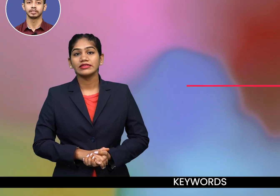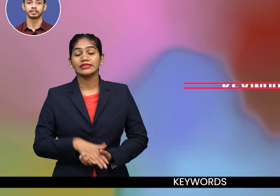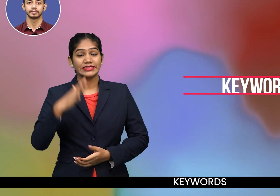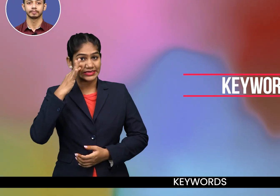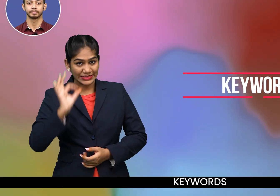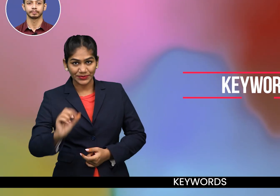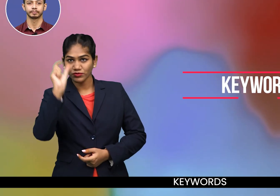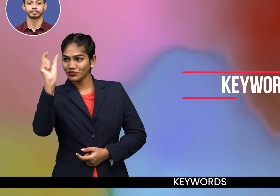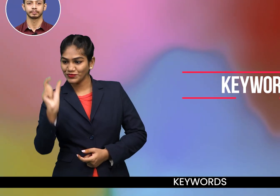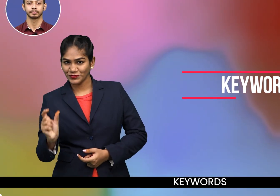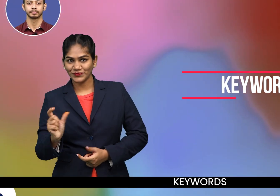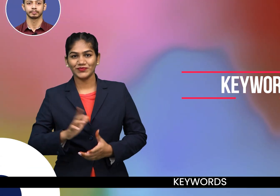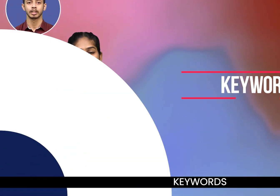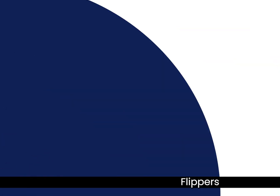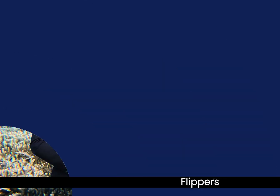Keywords: